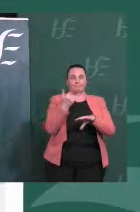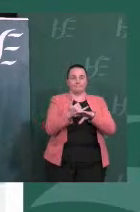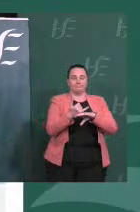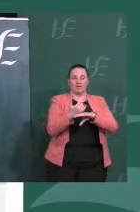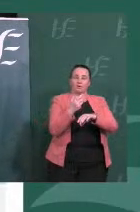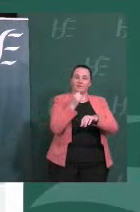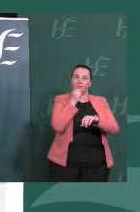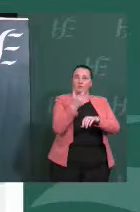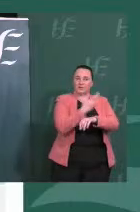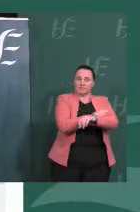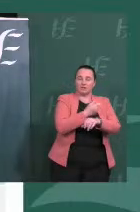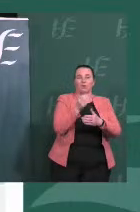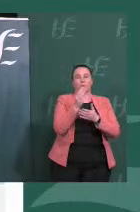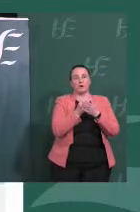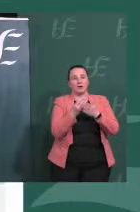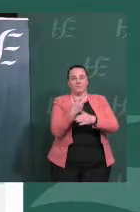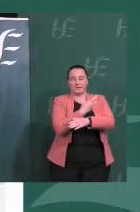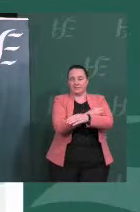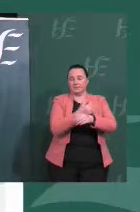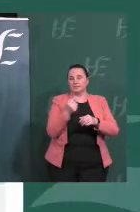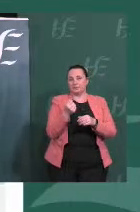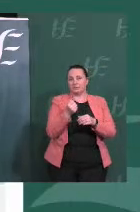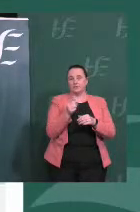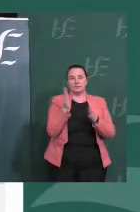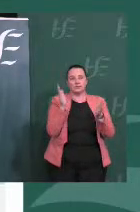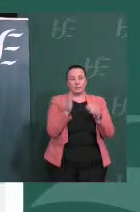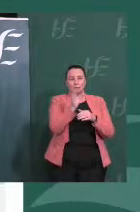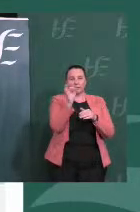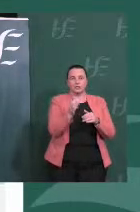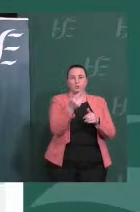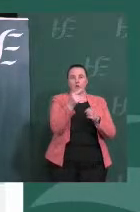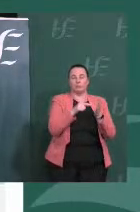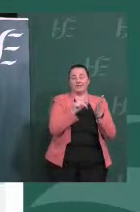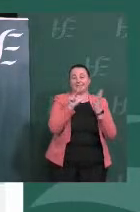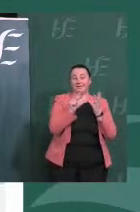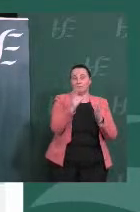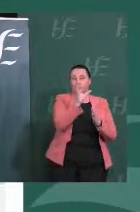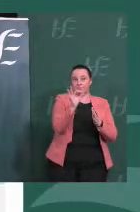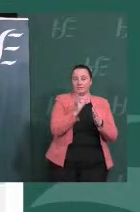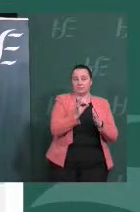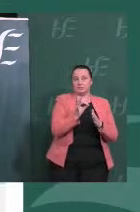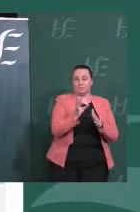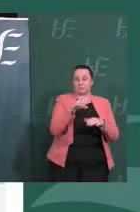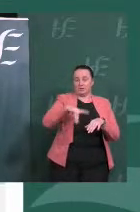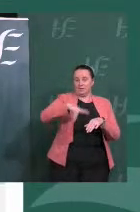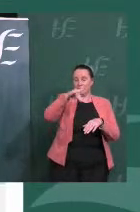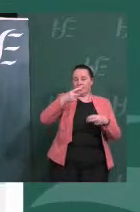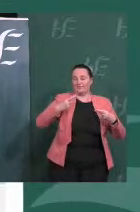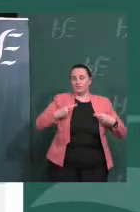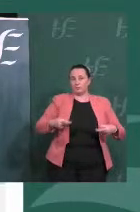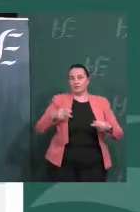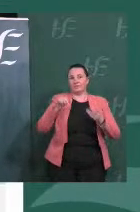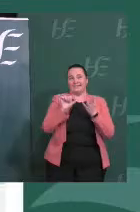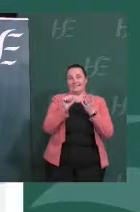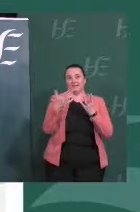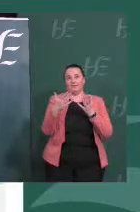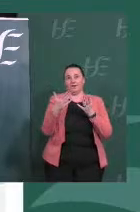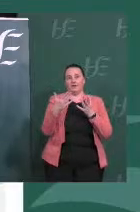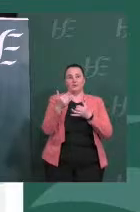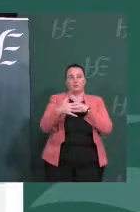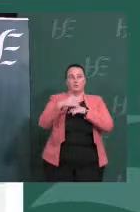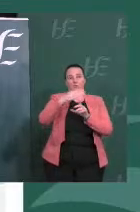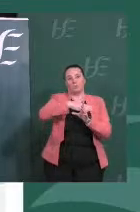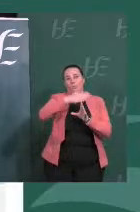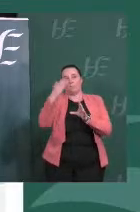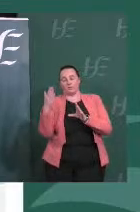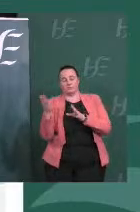or partly vaccinated population, and only a tiny proportion, 2.8%, in that highly vulnerable age group of 65 or older.